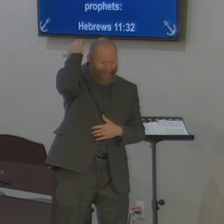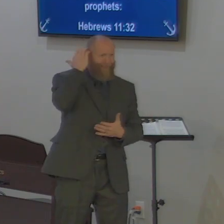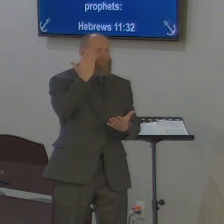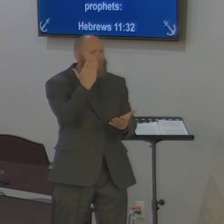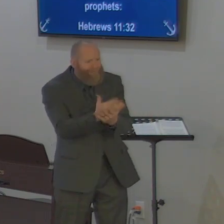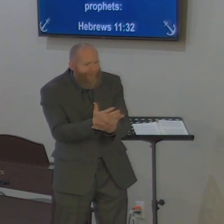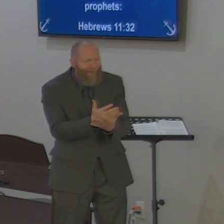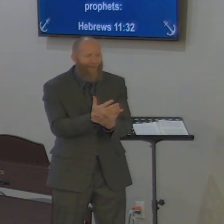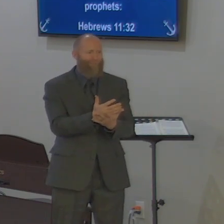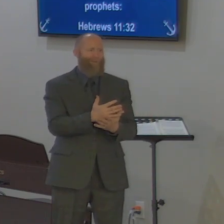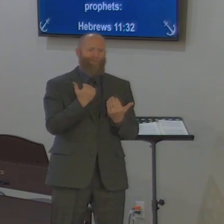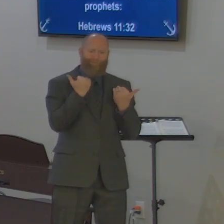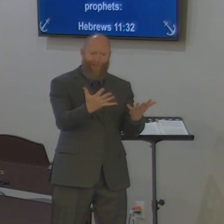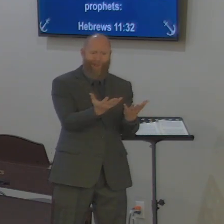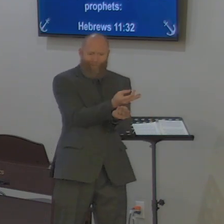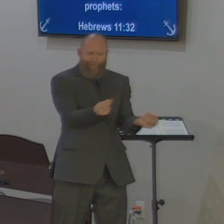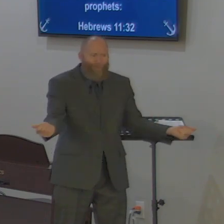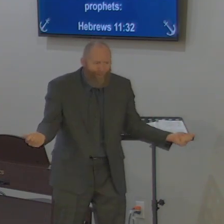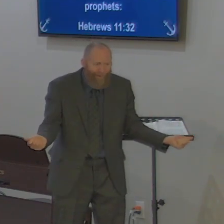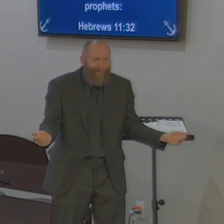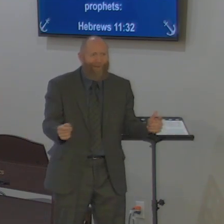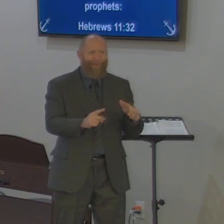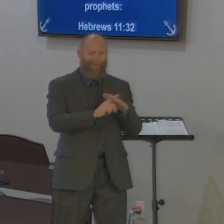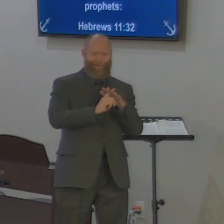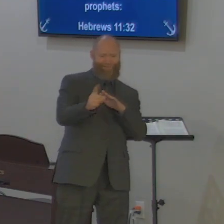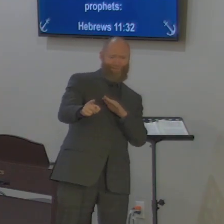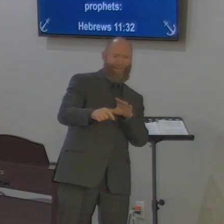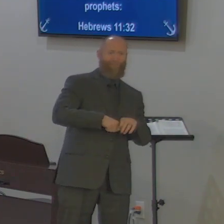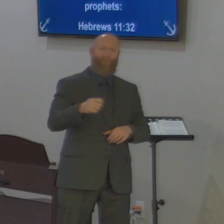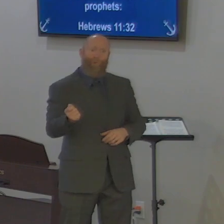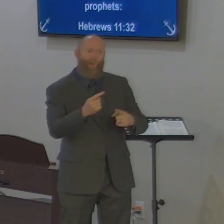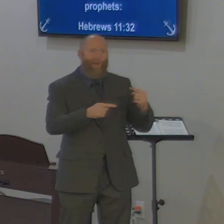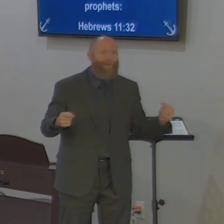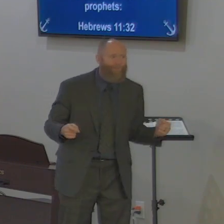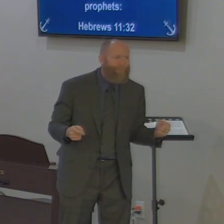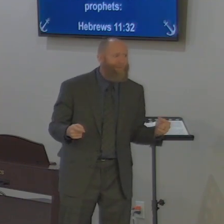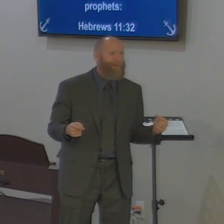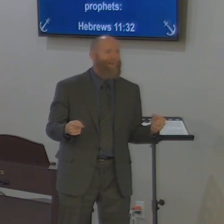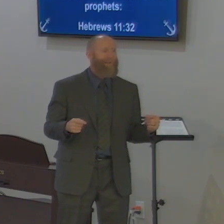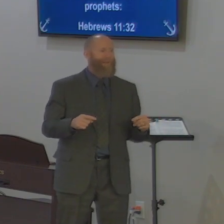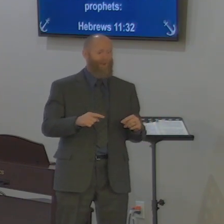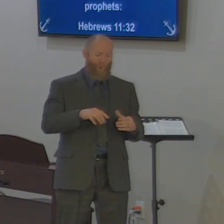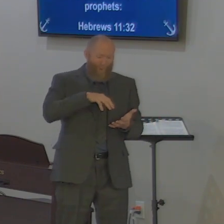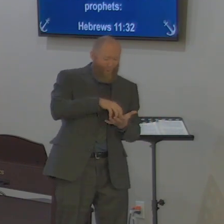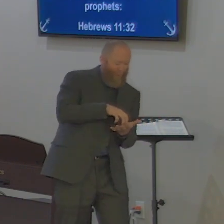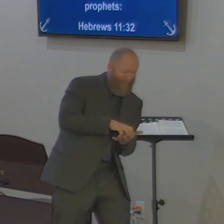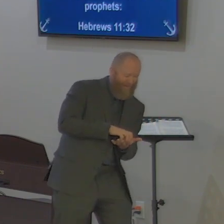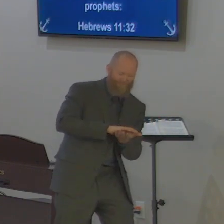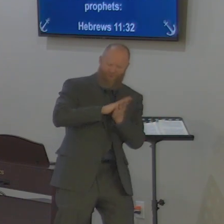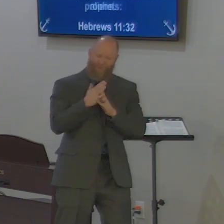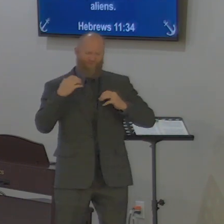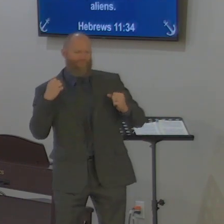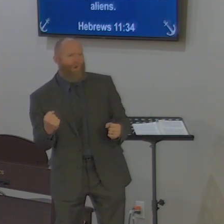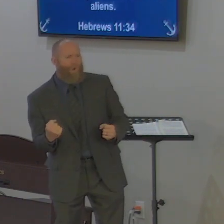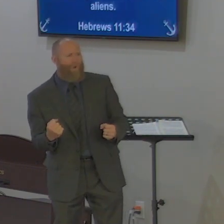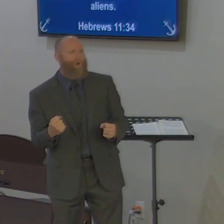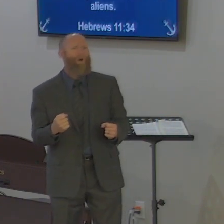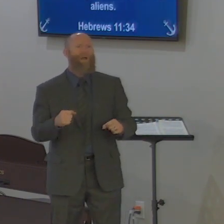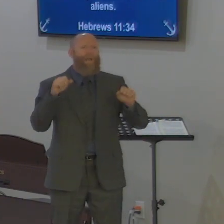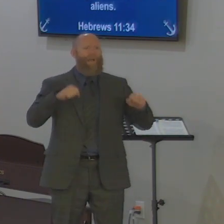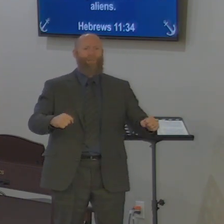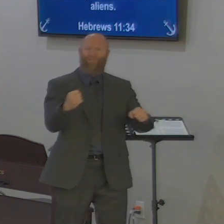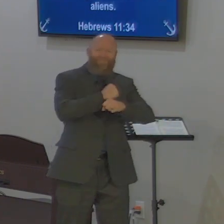the violence of fire, escaped the edge of the sword, out of weakness were made strong, waxed valiant in